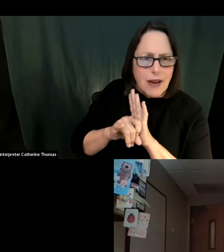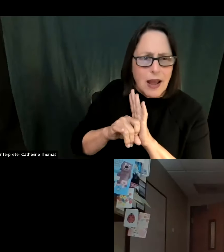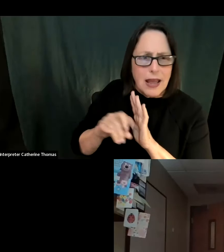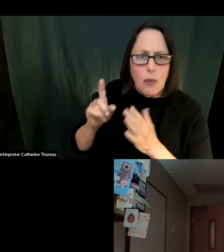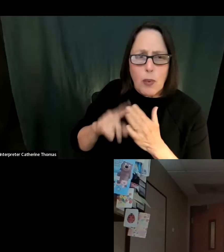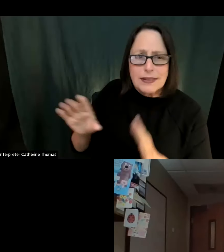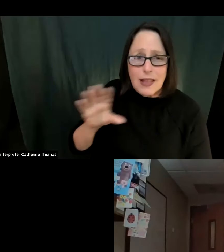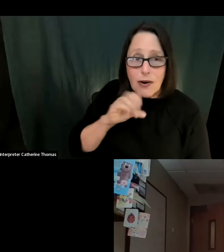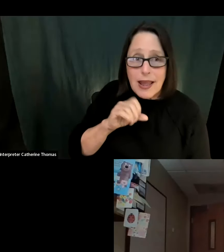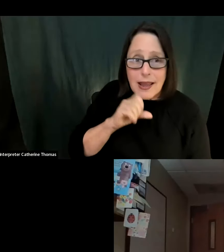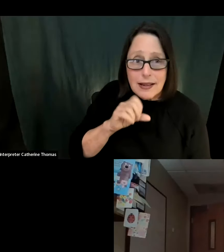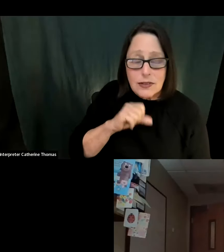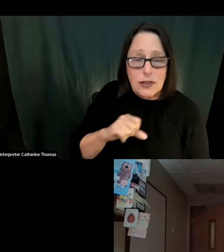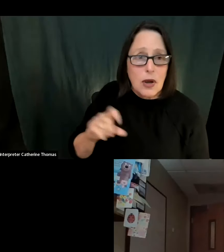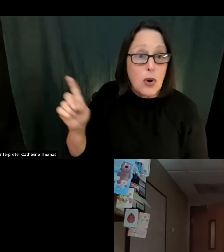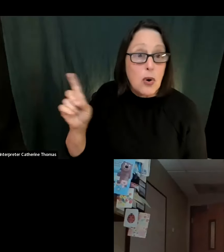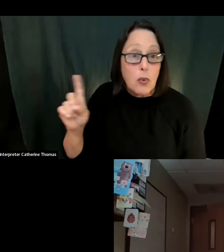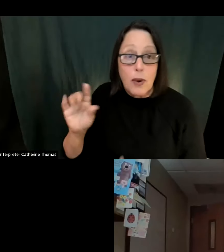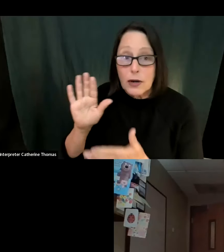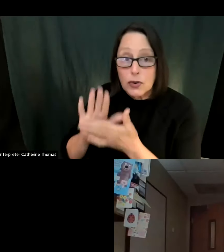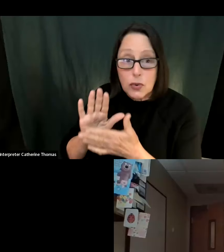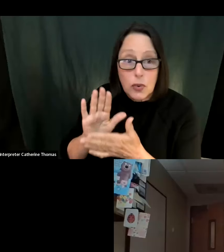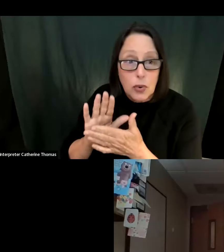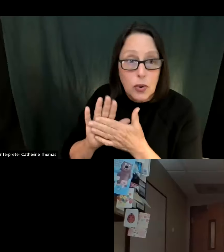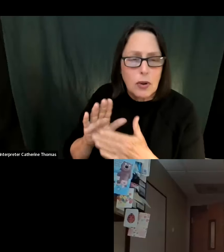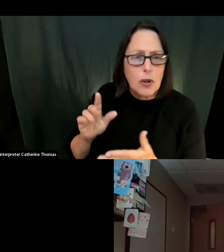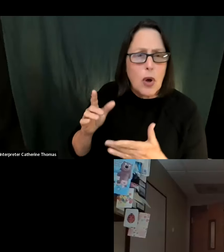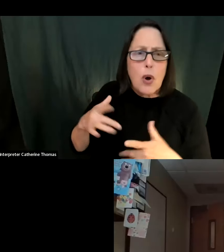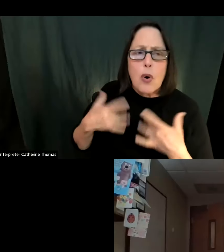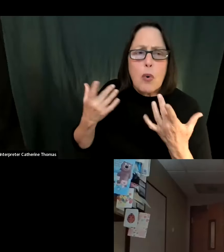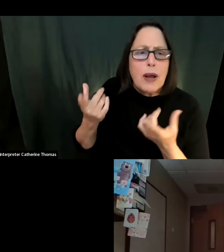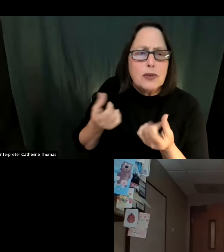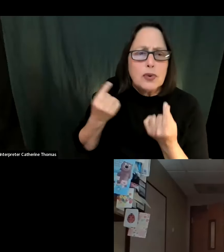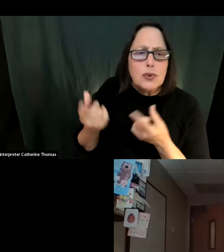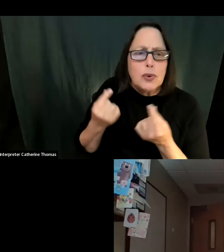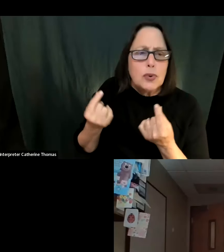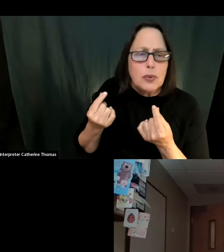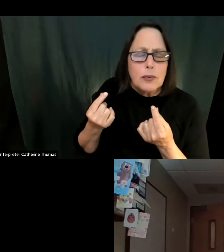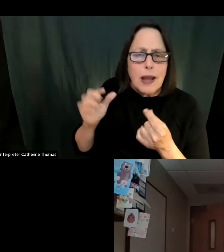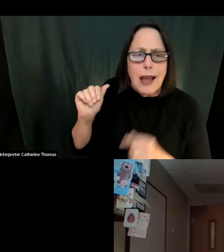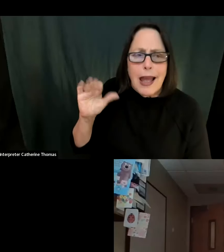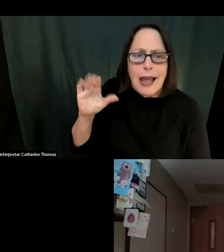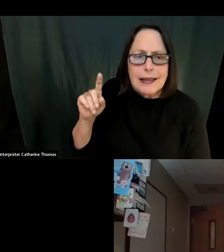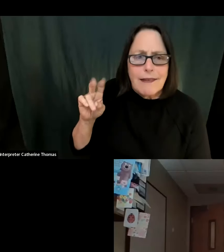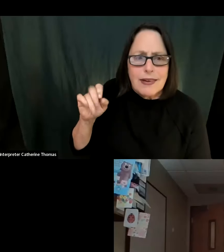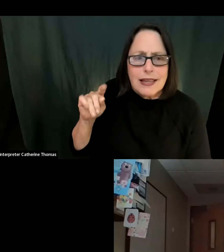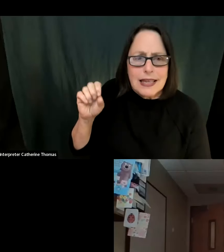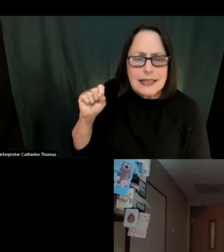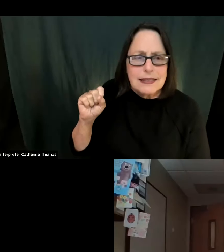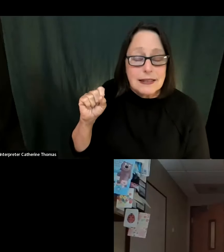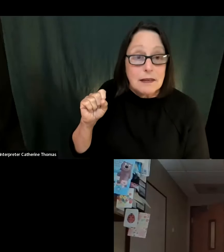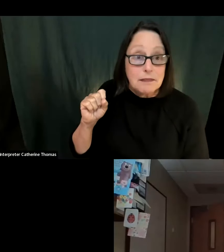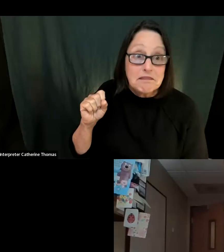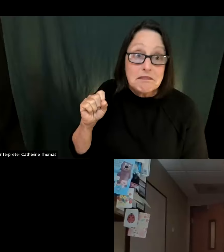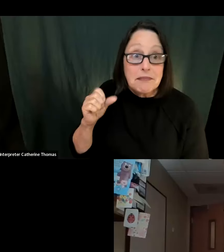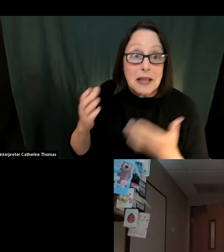caller, finding out where they go to school or what kind of activities they might be involved in, that help us to maybe get a